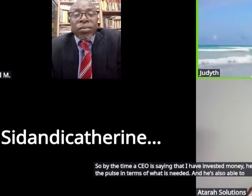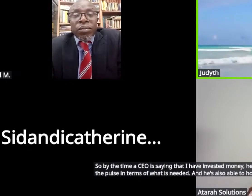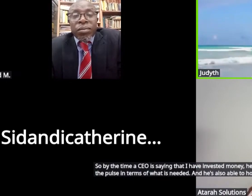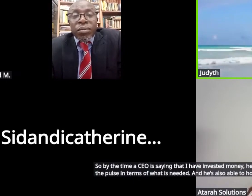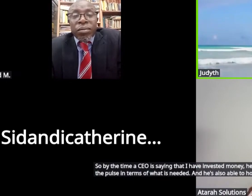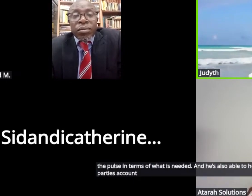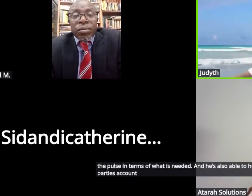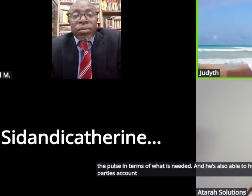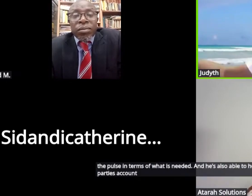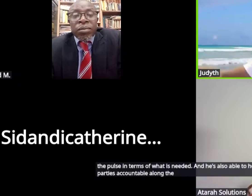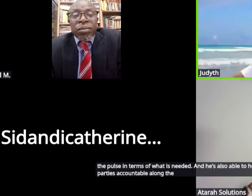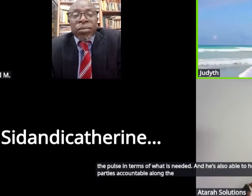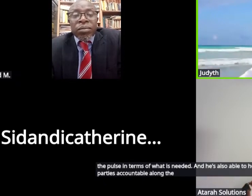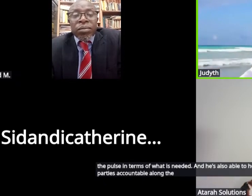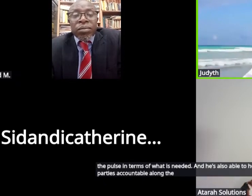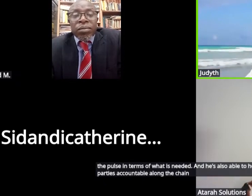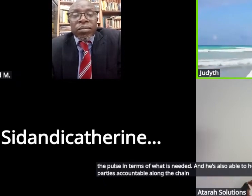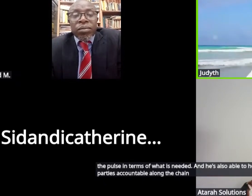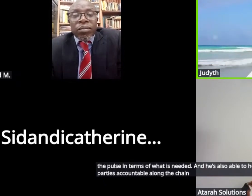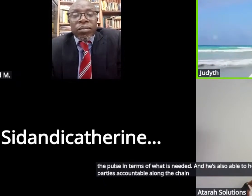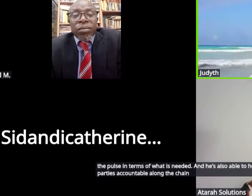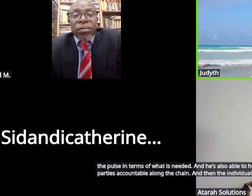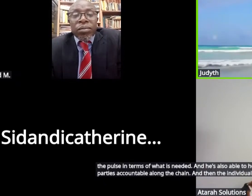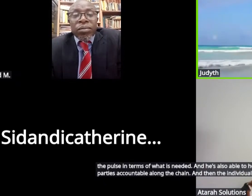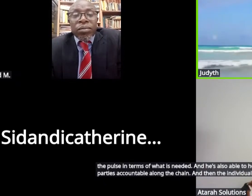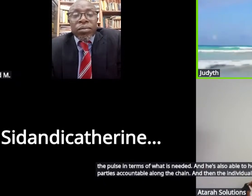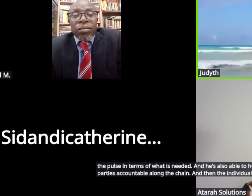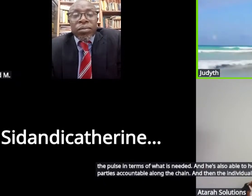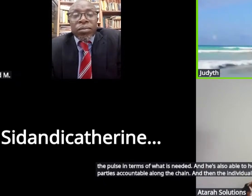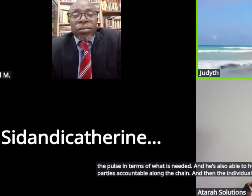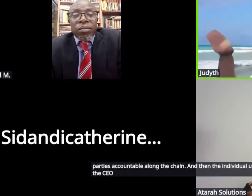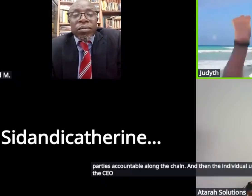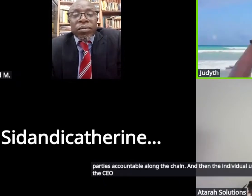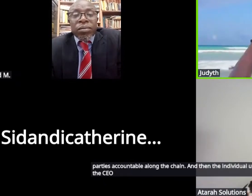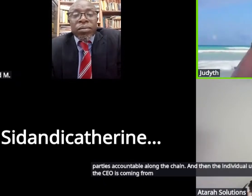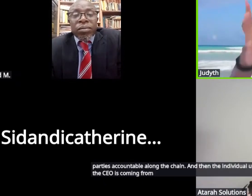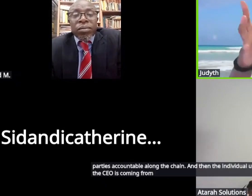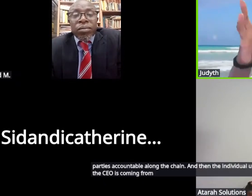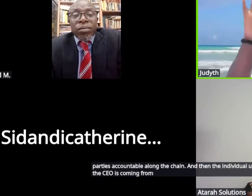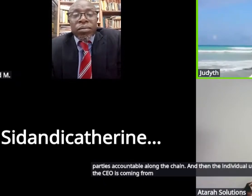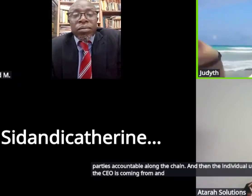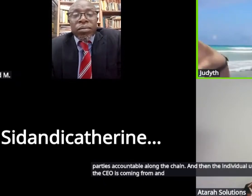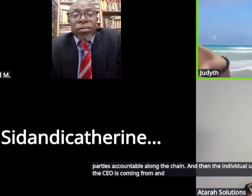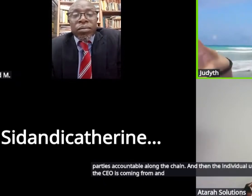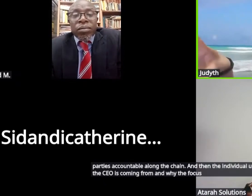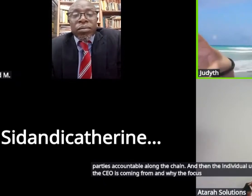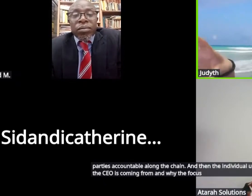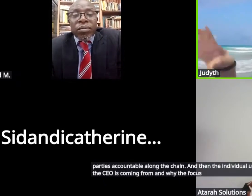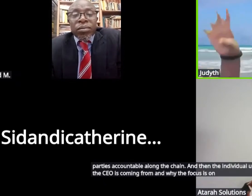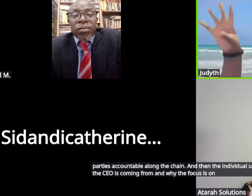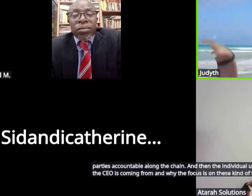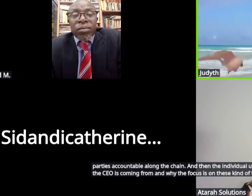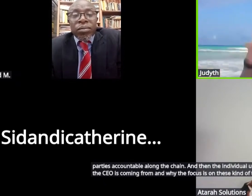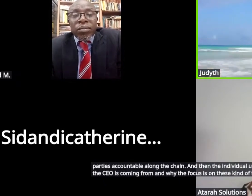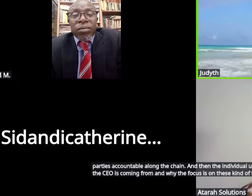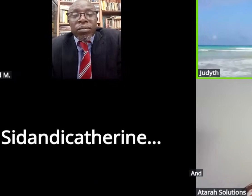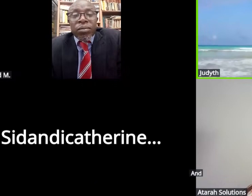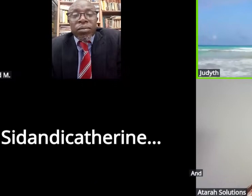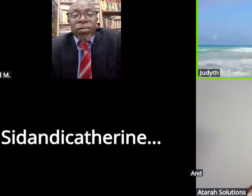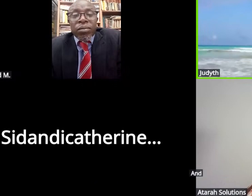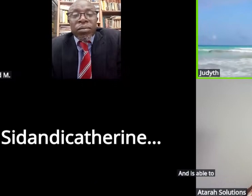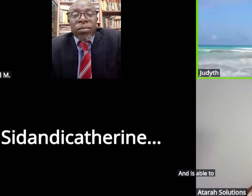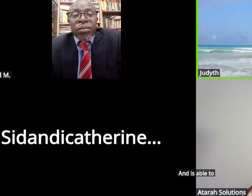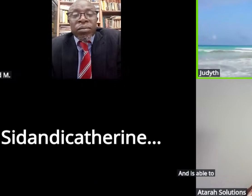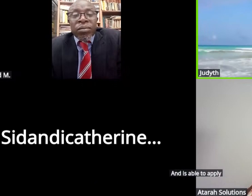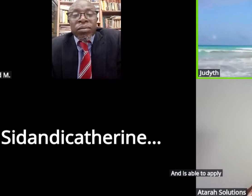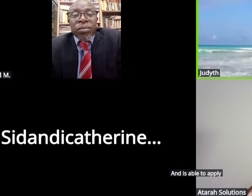accountable along the chain. And then the individual understands where the CEO is coming from and why the focus is on this kind of things, and is able to apply